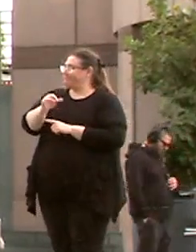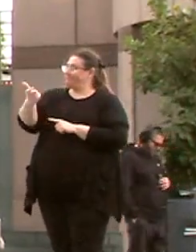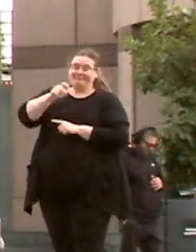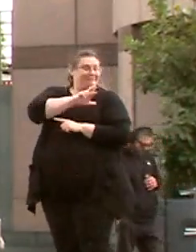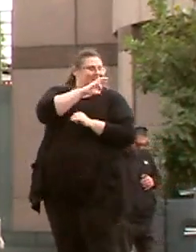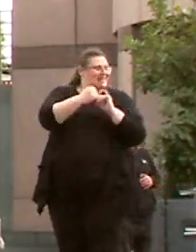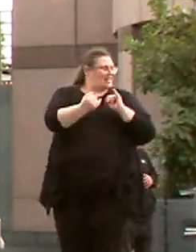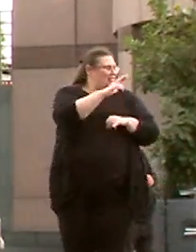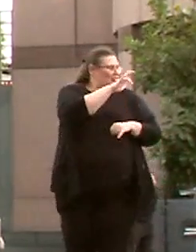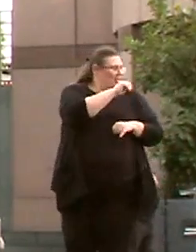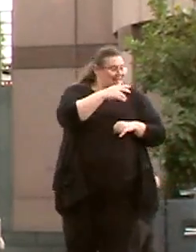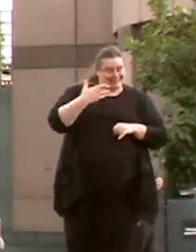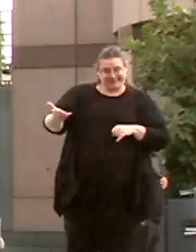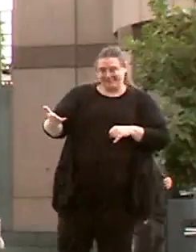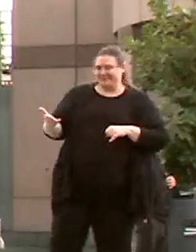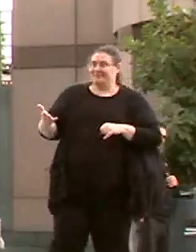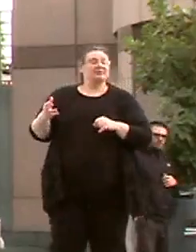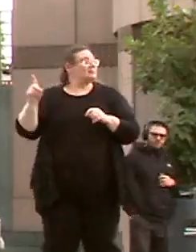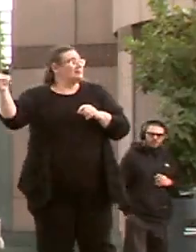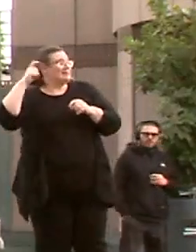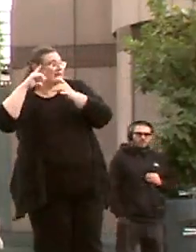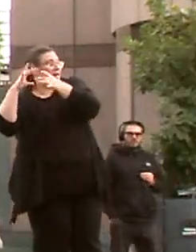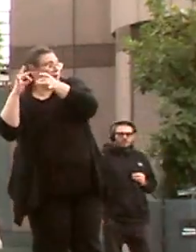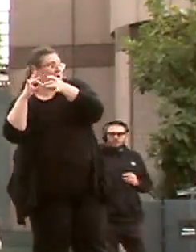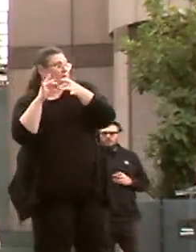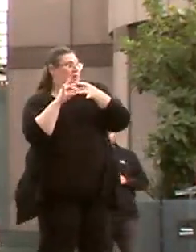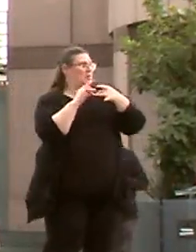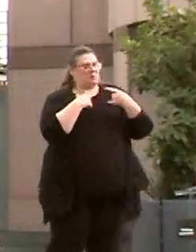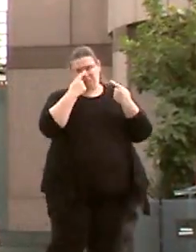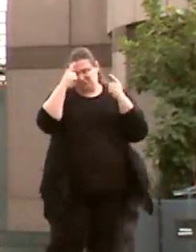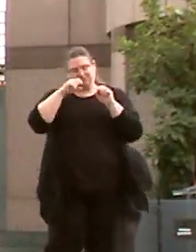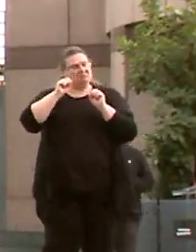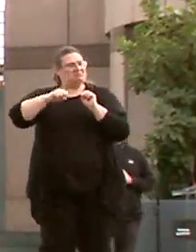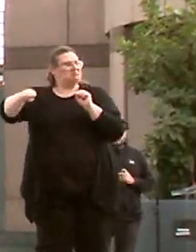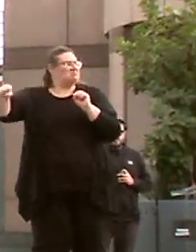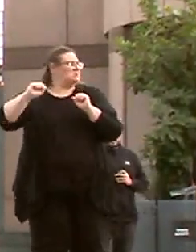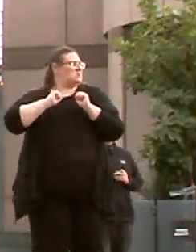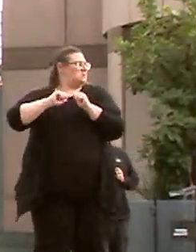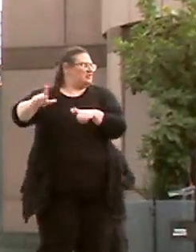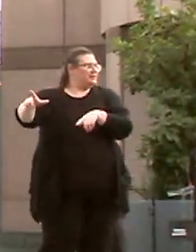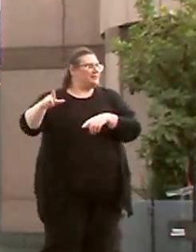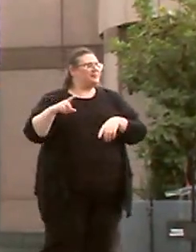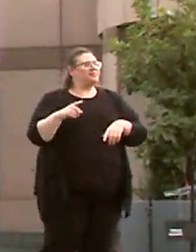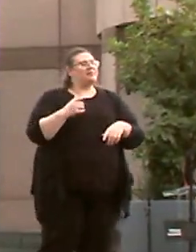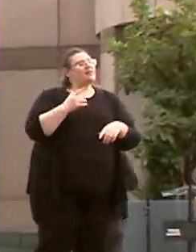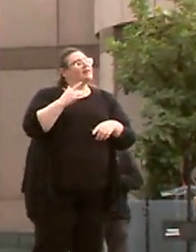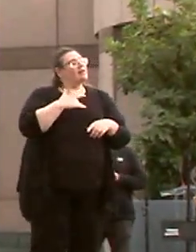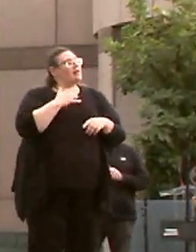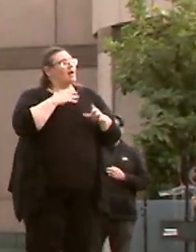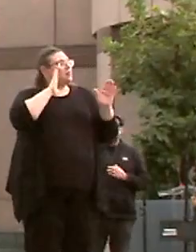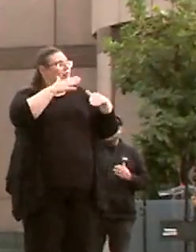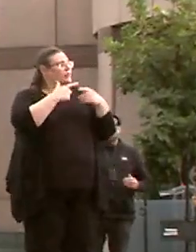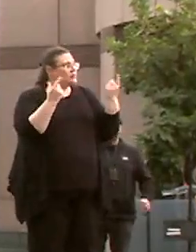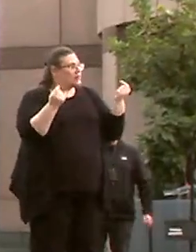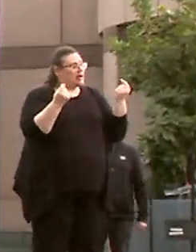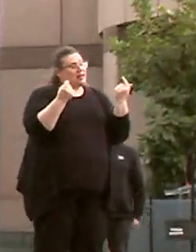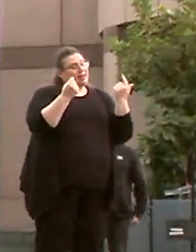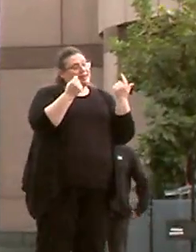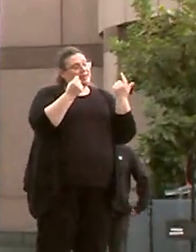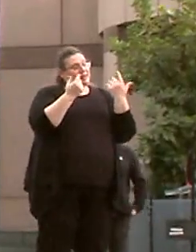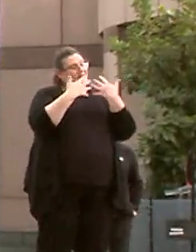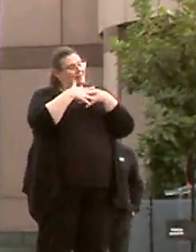Rod. I echo all of this, honestly. I think what I would probably focus on is that